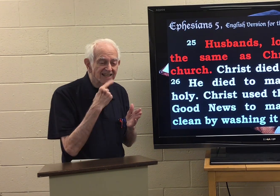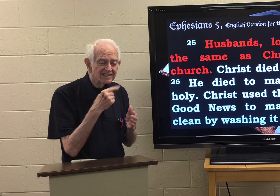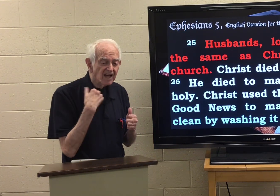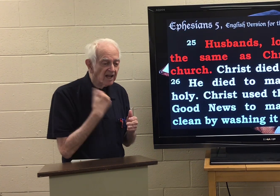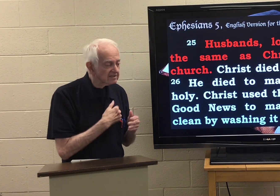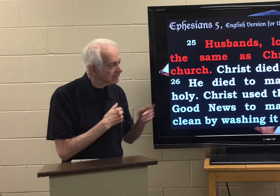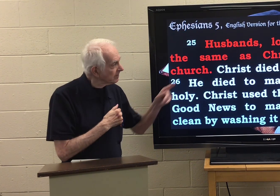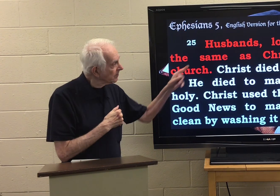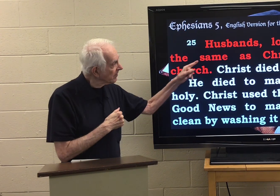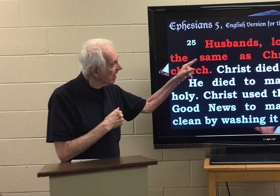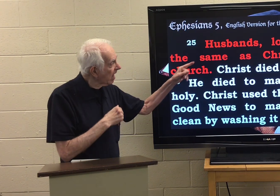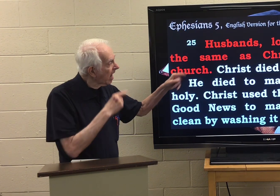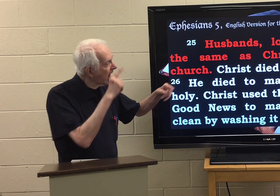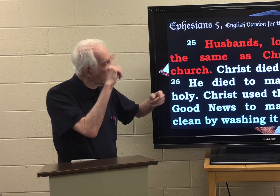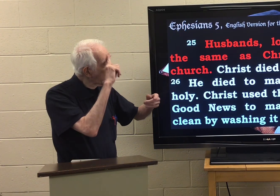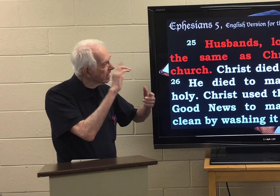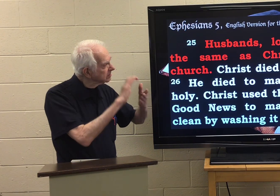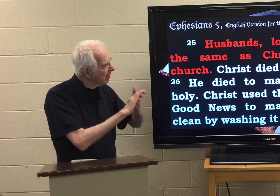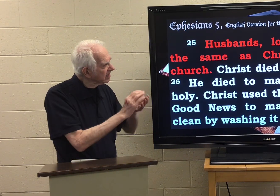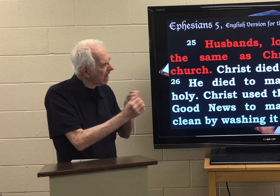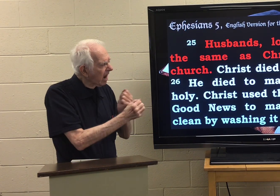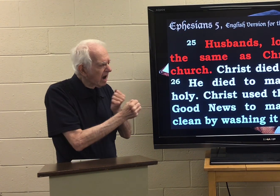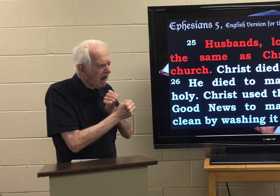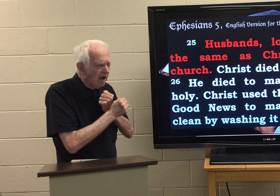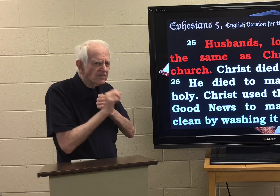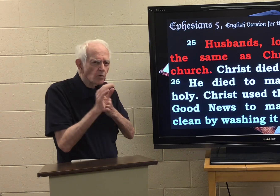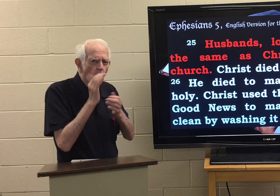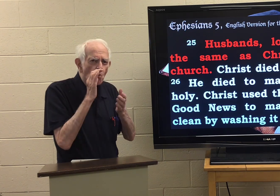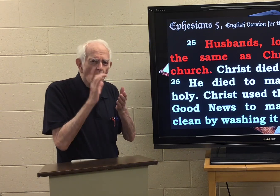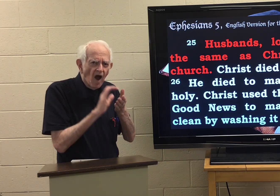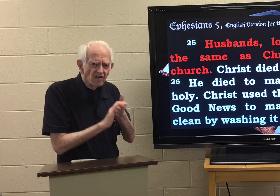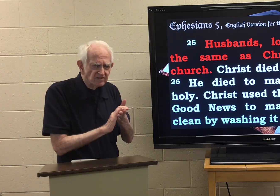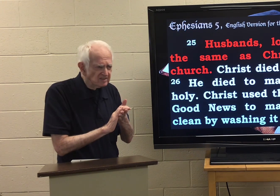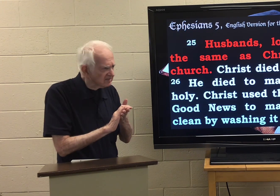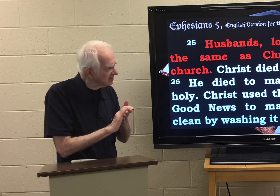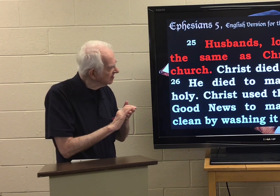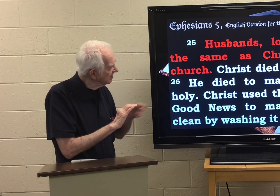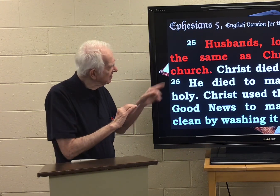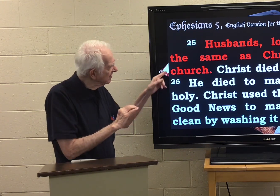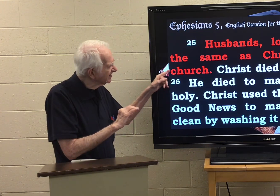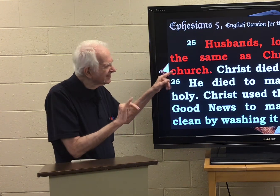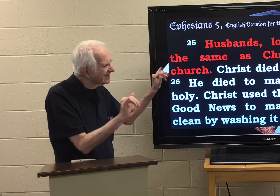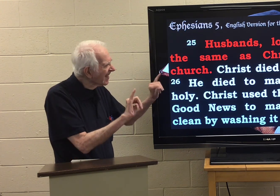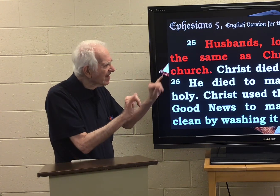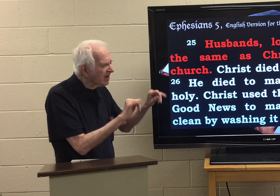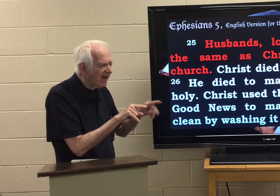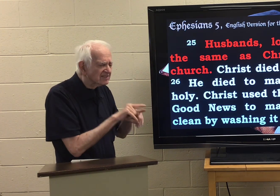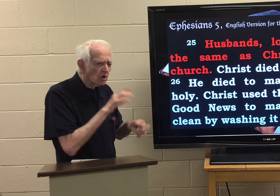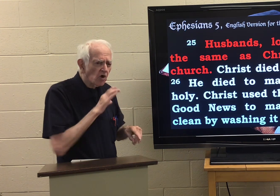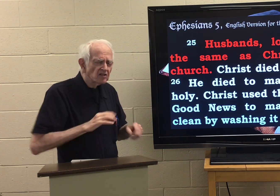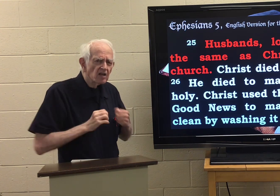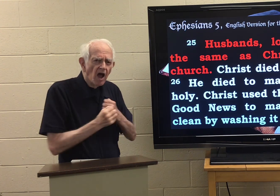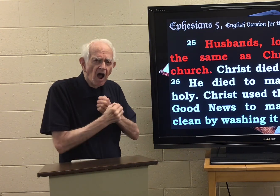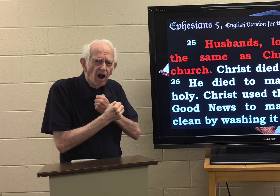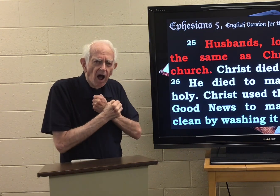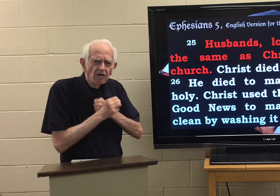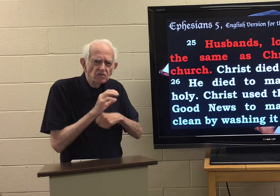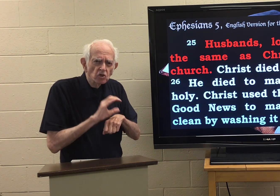The Bible tells us, husbands, love your wives the same as Christ loved